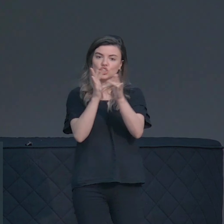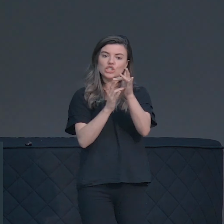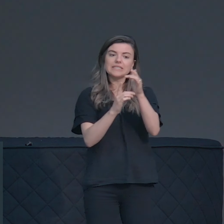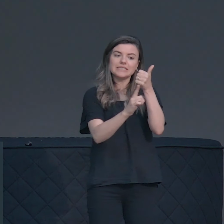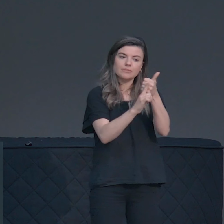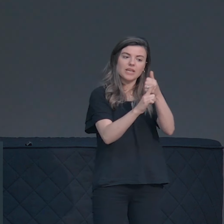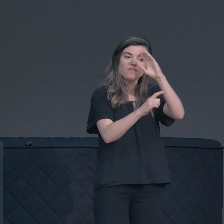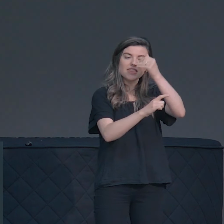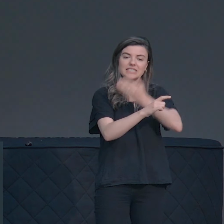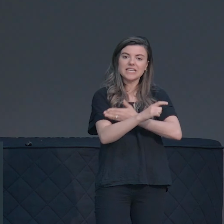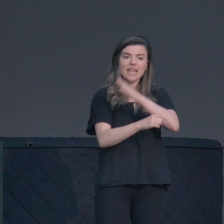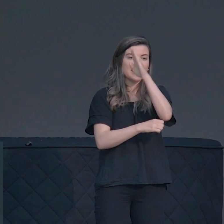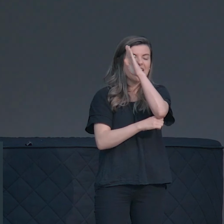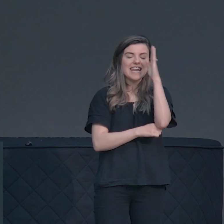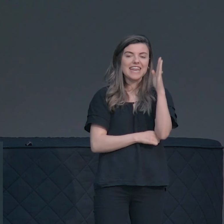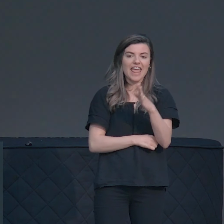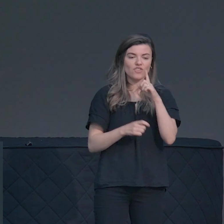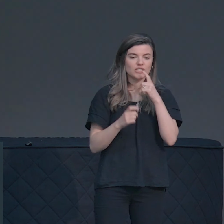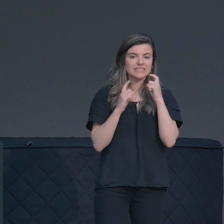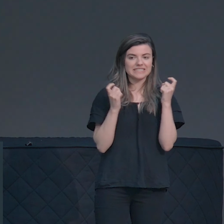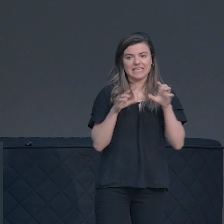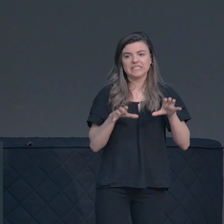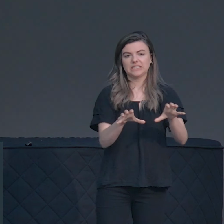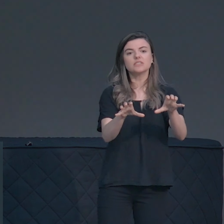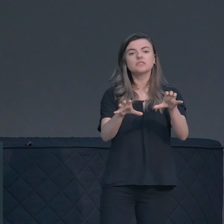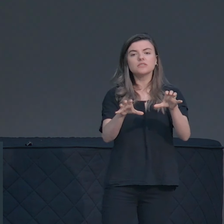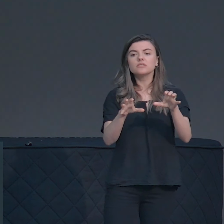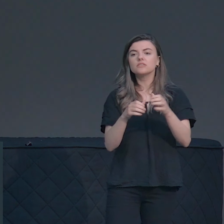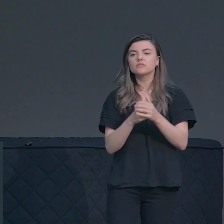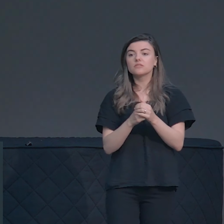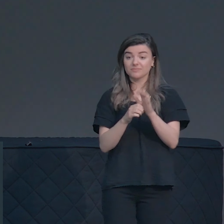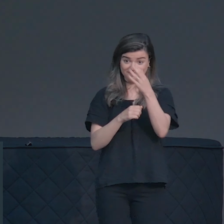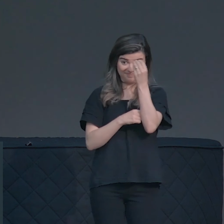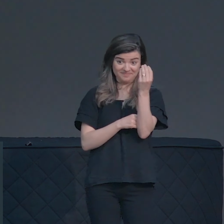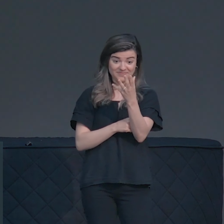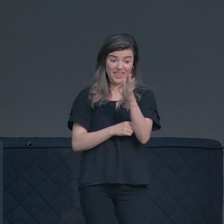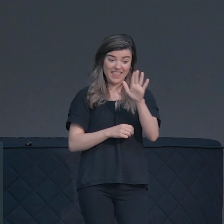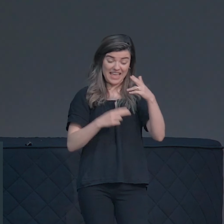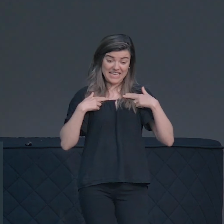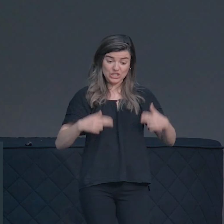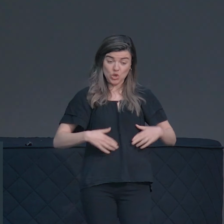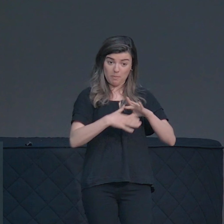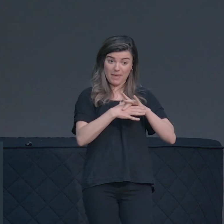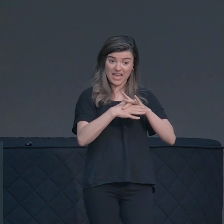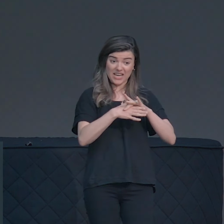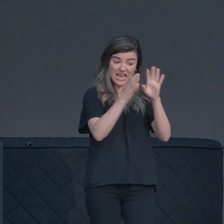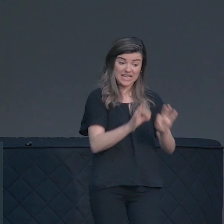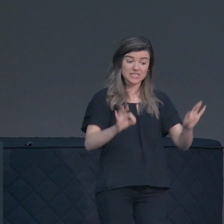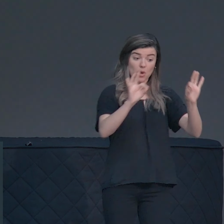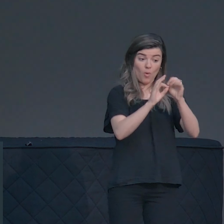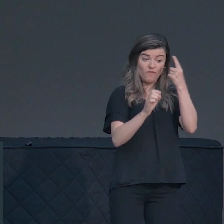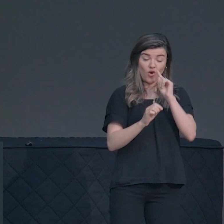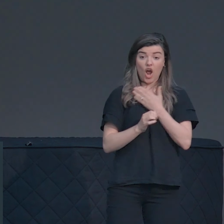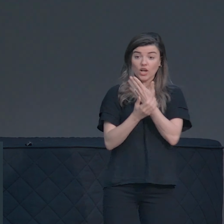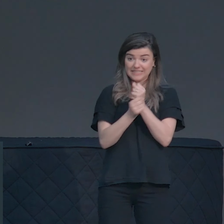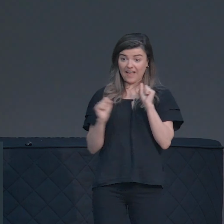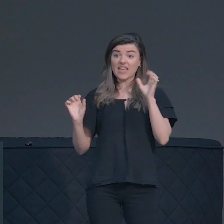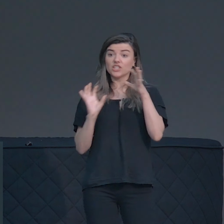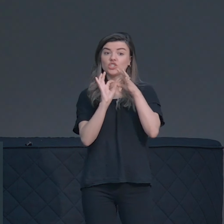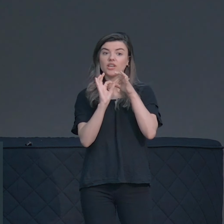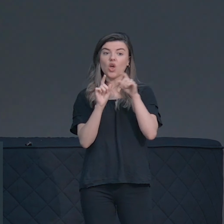Son who never sins. And friends, the humanity of Jesus is just as important to our salvation as